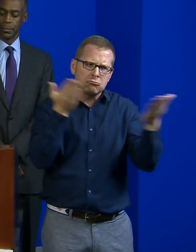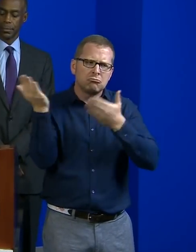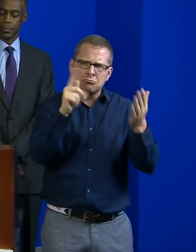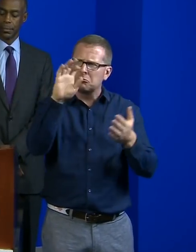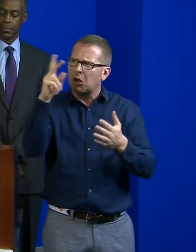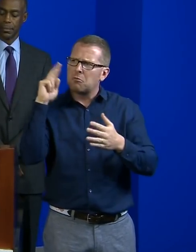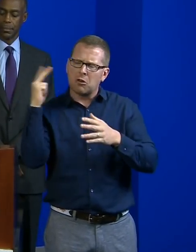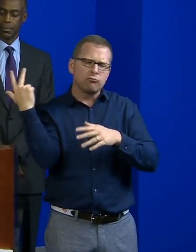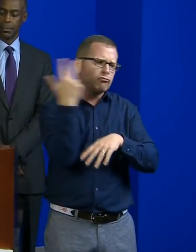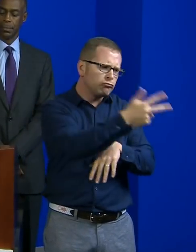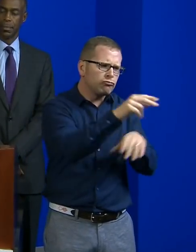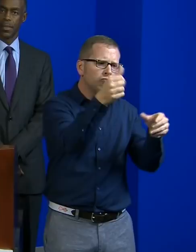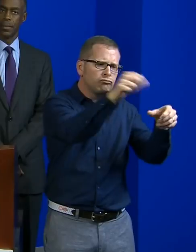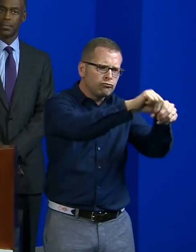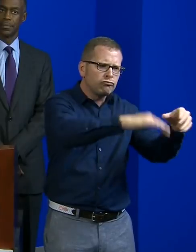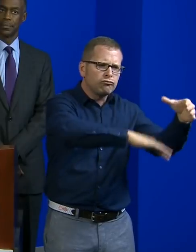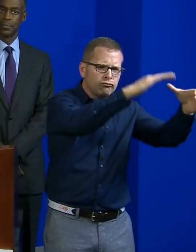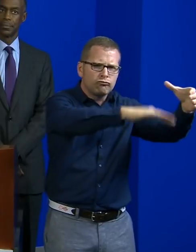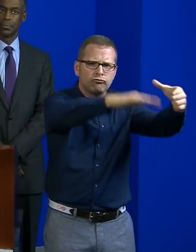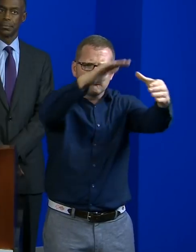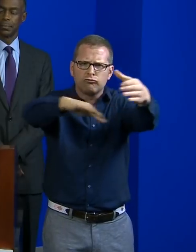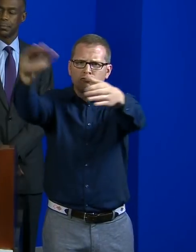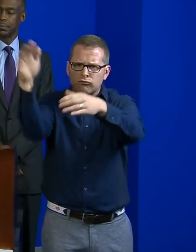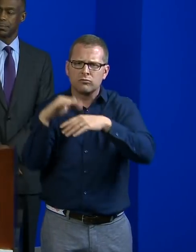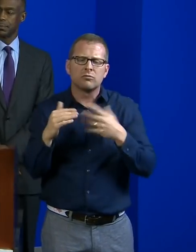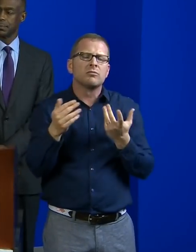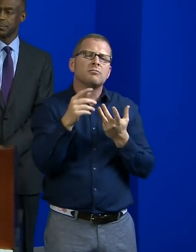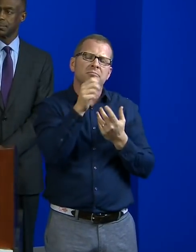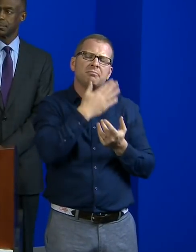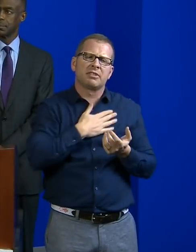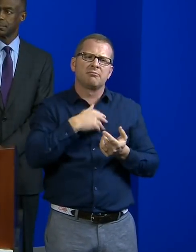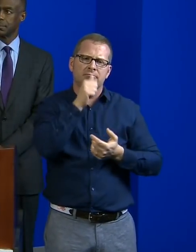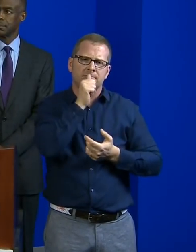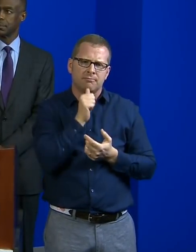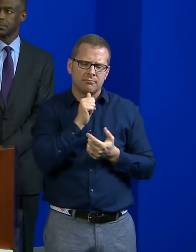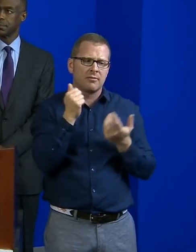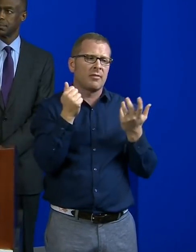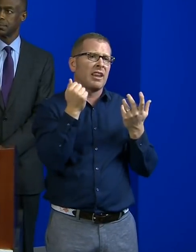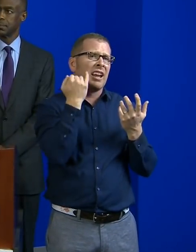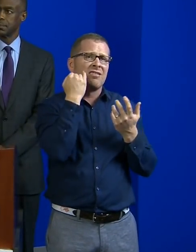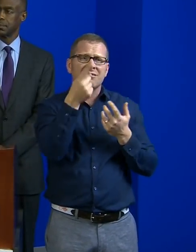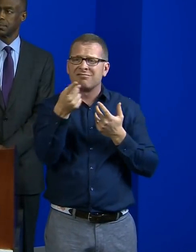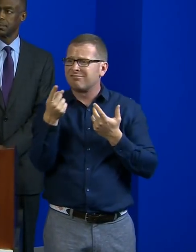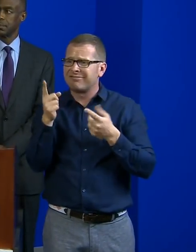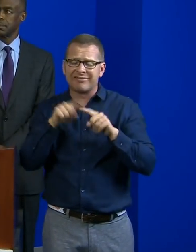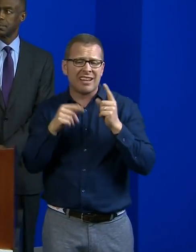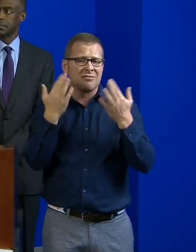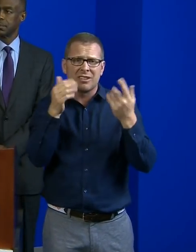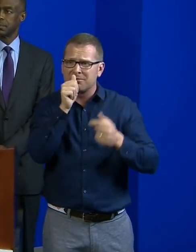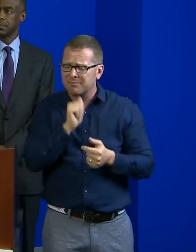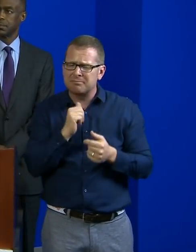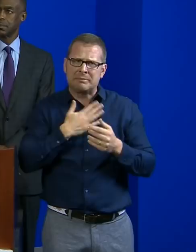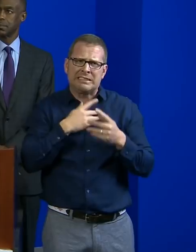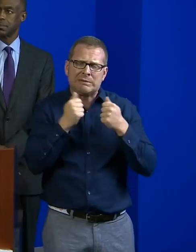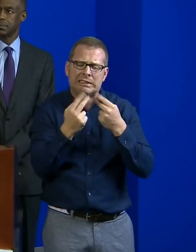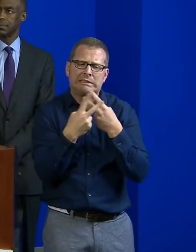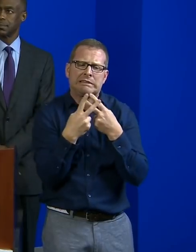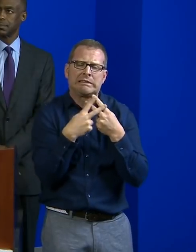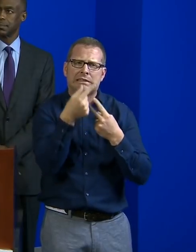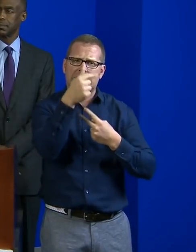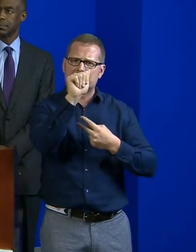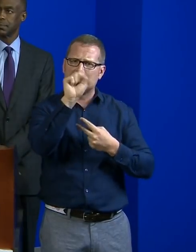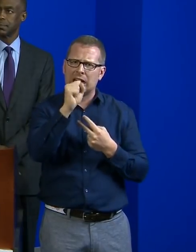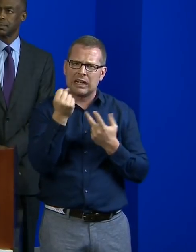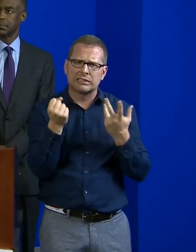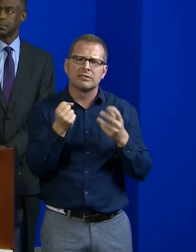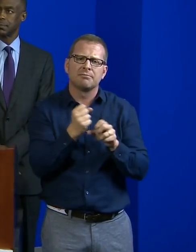fuel or gas stations that have run out of fuel, that is not reflective of the supplies that we have in Broward. There are a